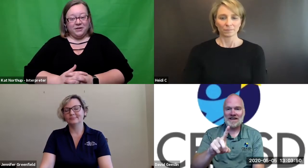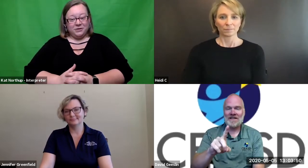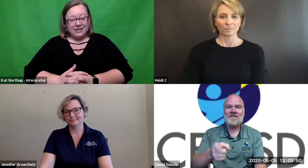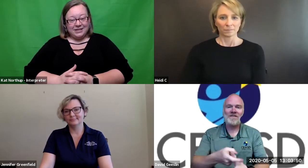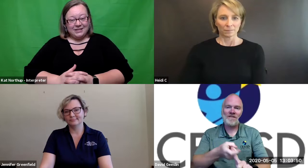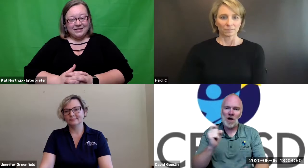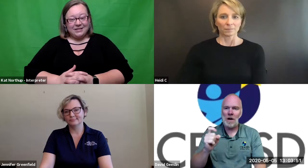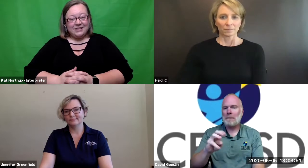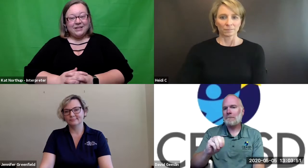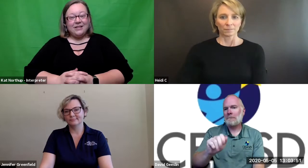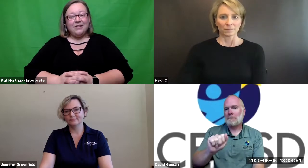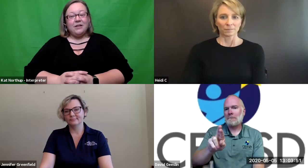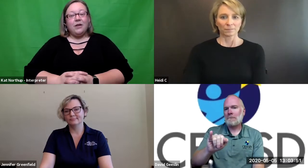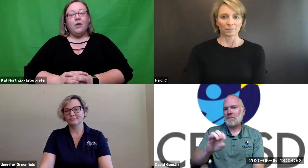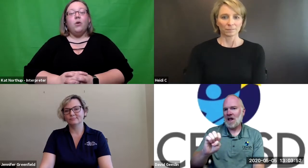Greenfield,